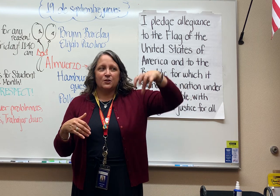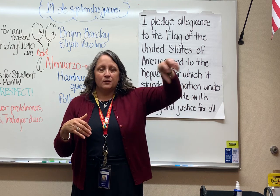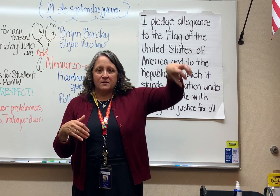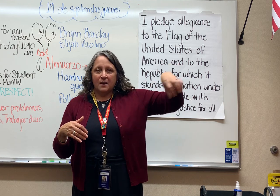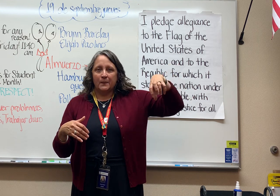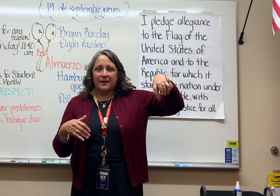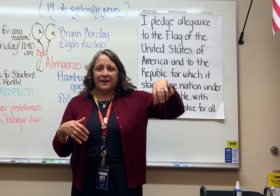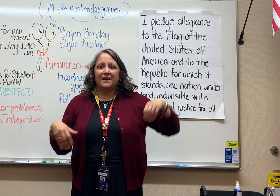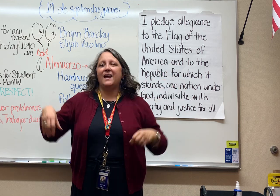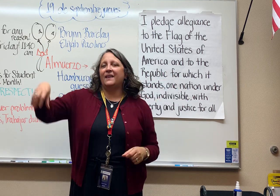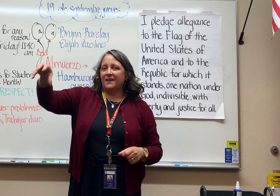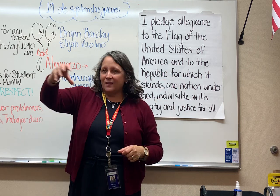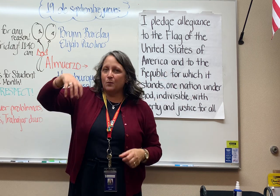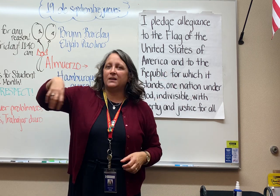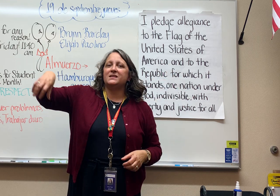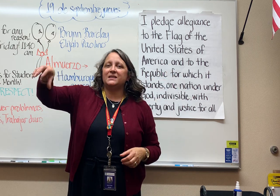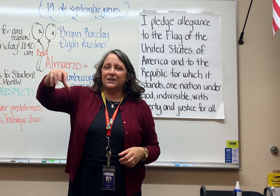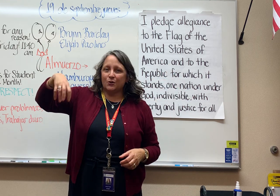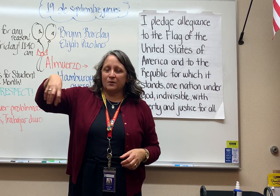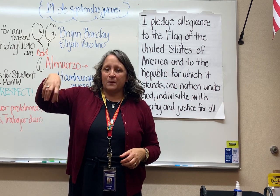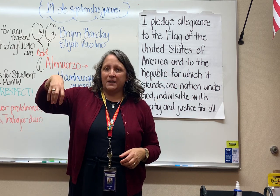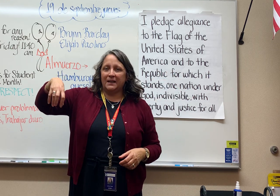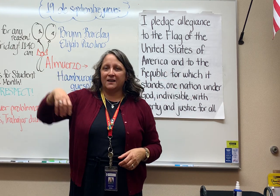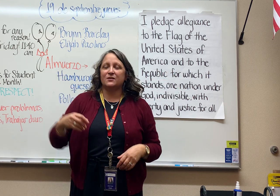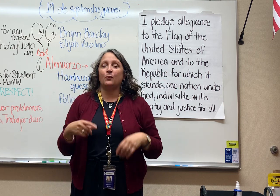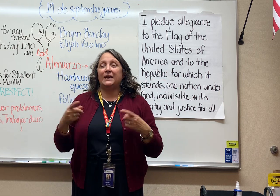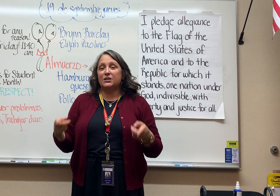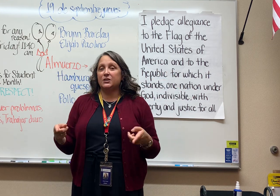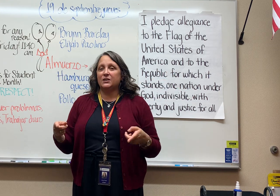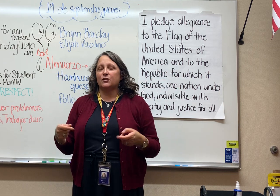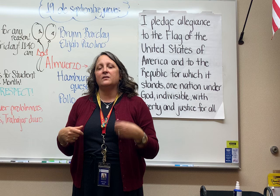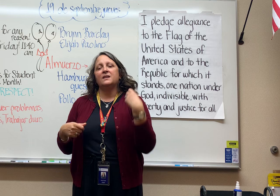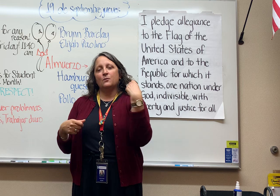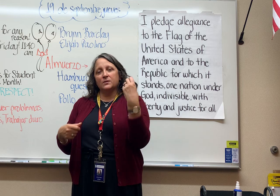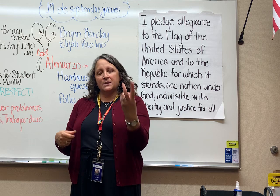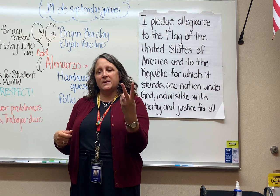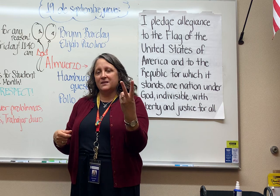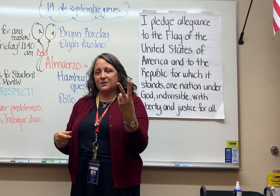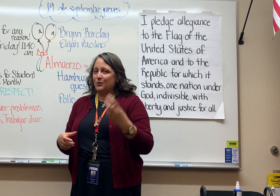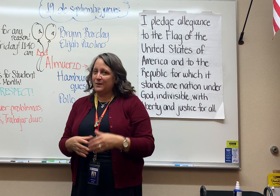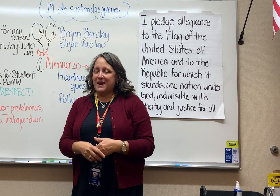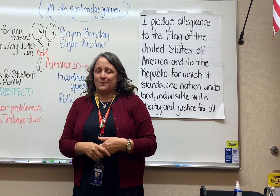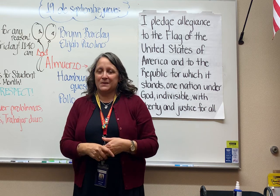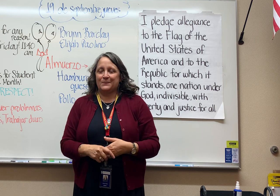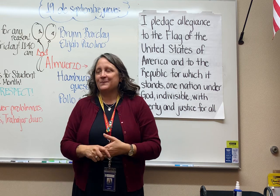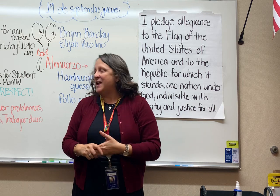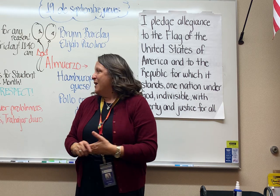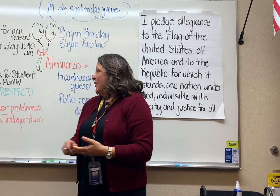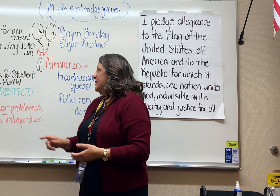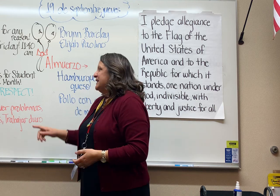student nominated and the other one is teacher nominated. So each teacher will submit 2 names. Okay,